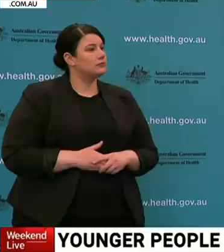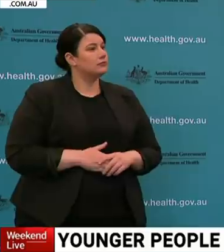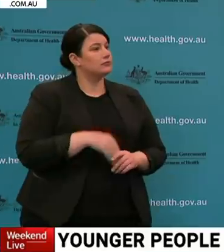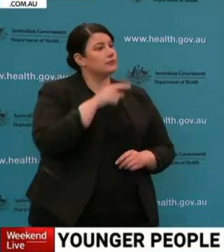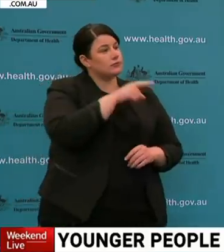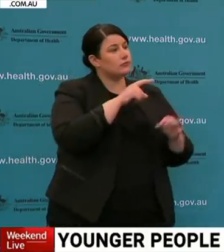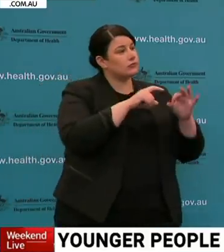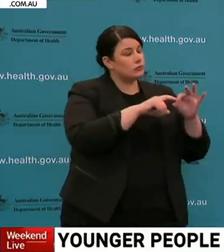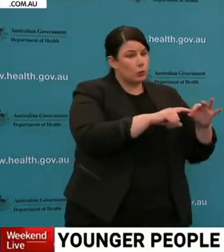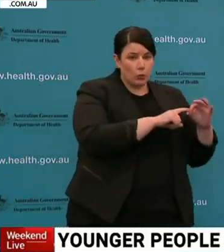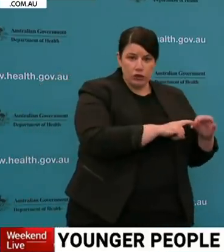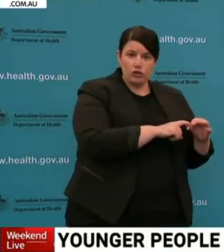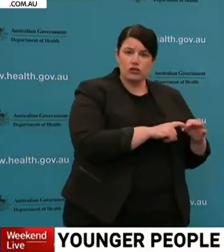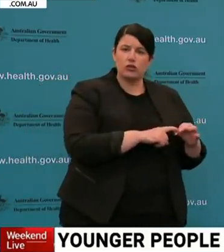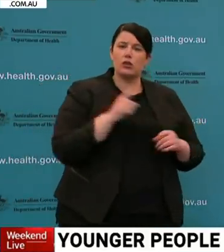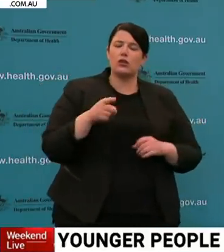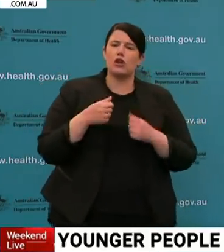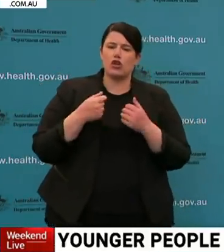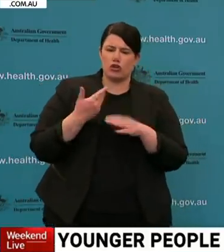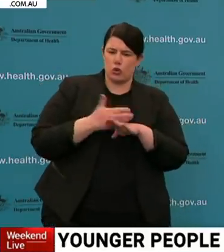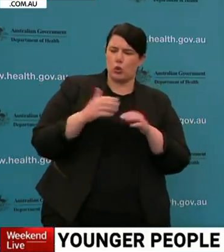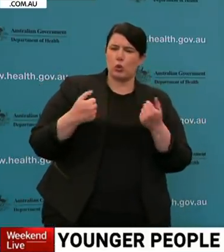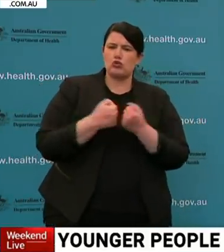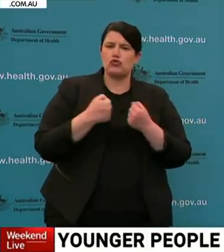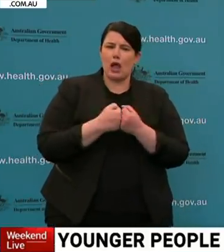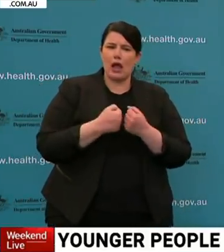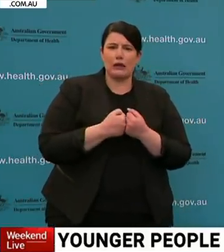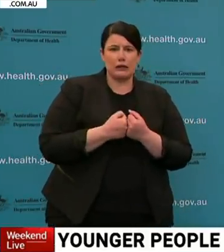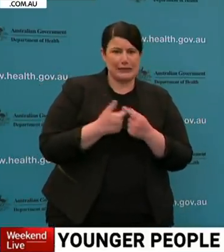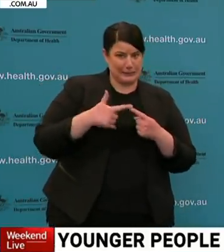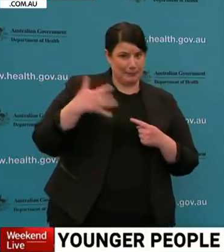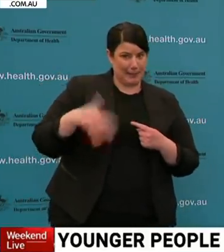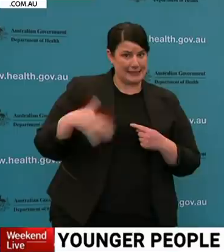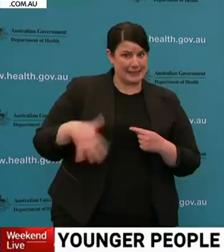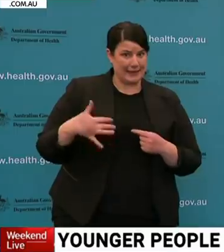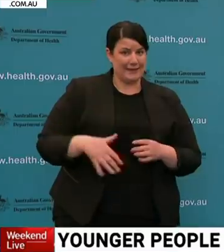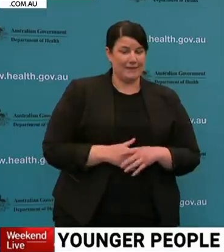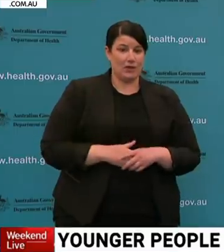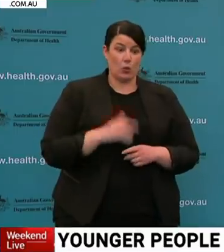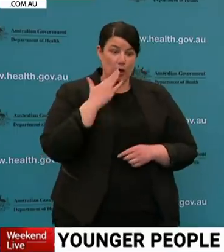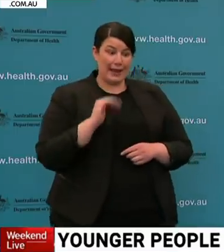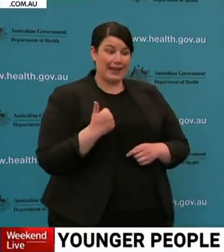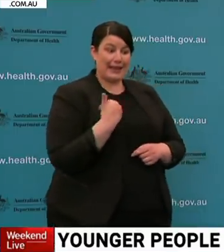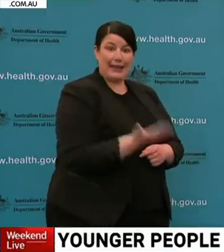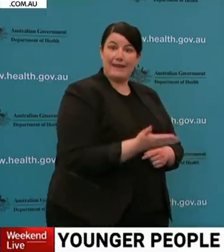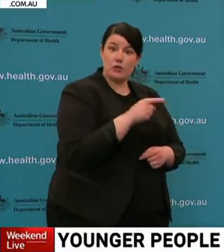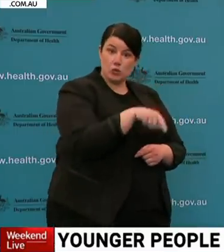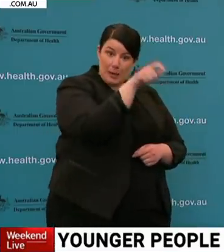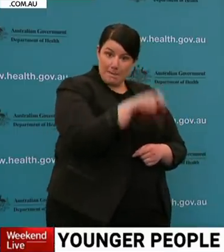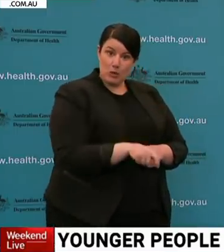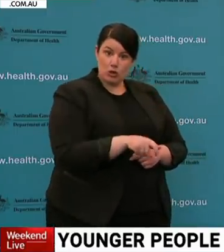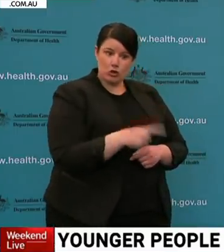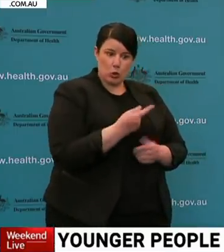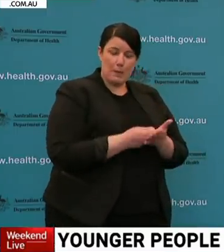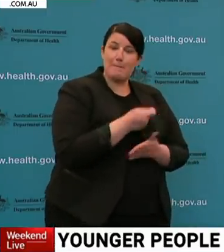Remdesivir is, from what we can see online, a fairly costly drug. When it's prescribed, who's supposed to foot the